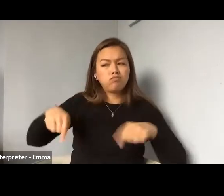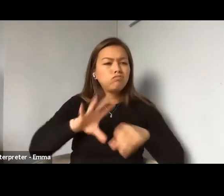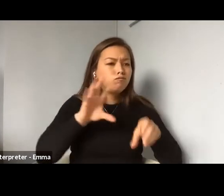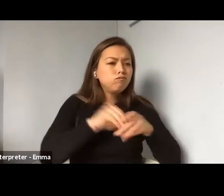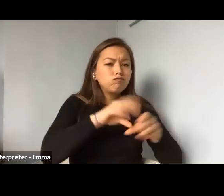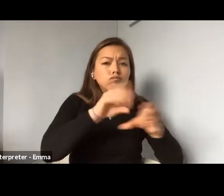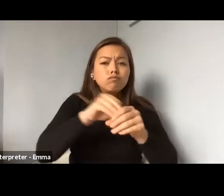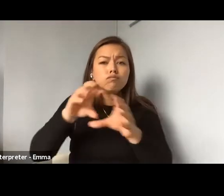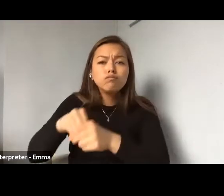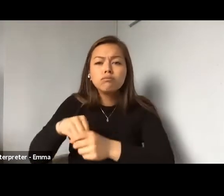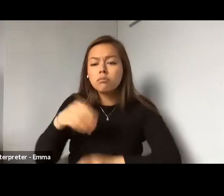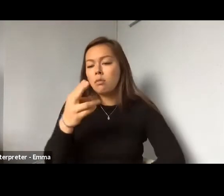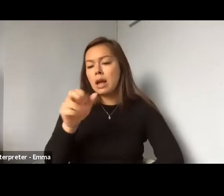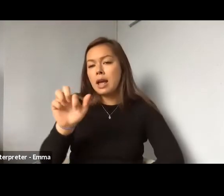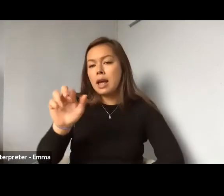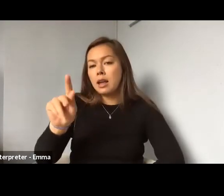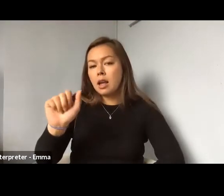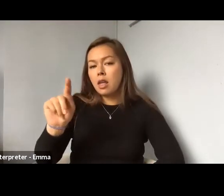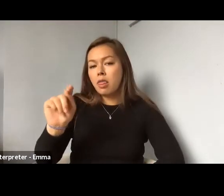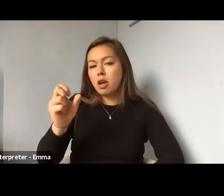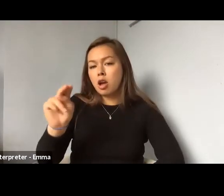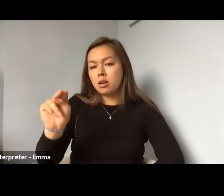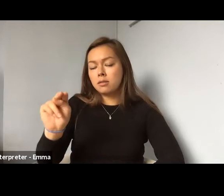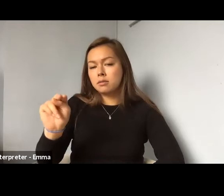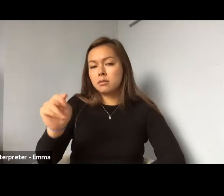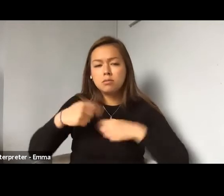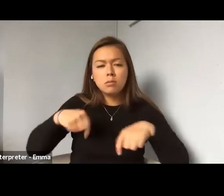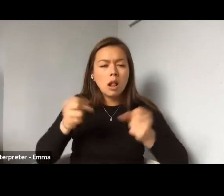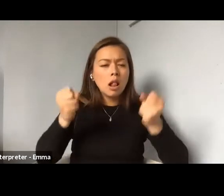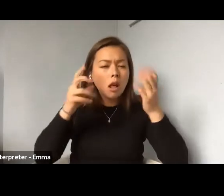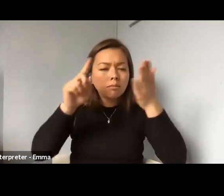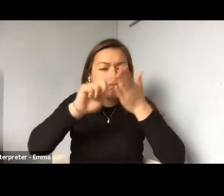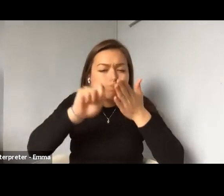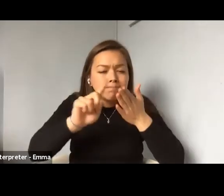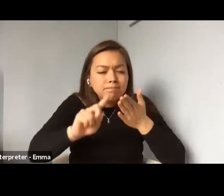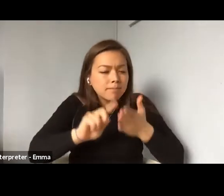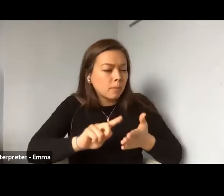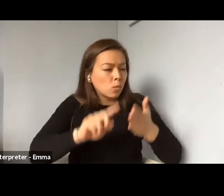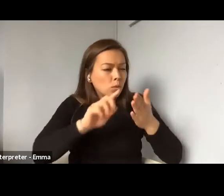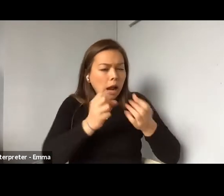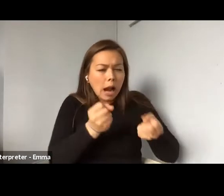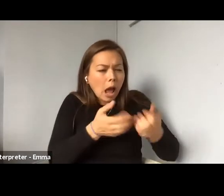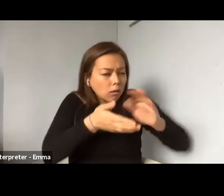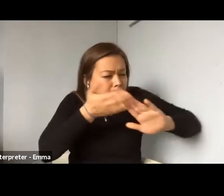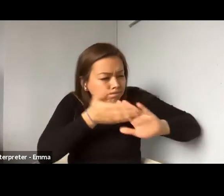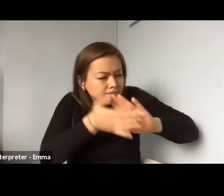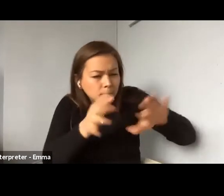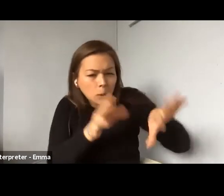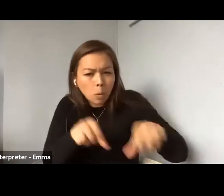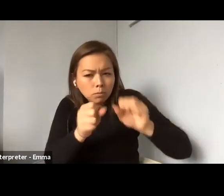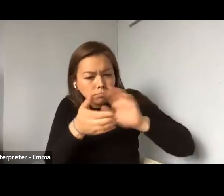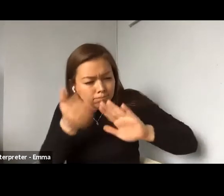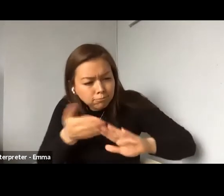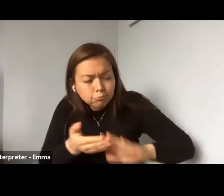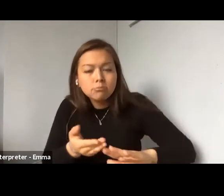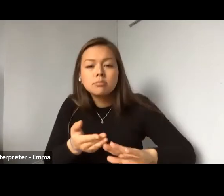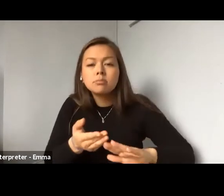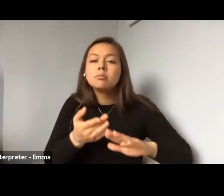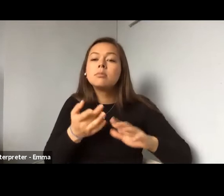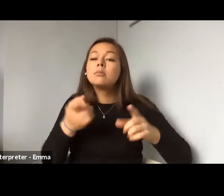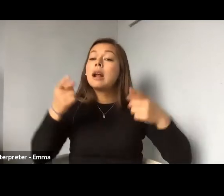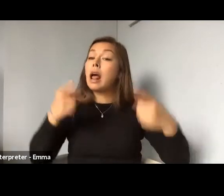of research on ideation events and how to run them. But when the pandemic hit, we had to make a clear decision to switch to an